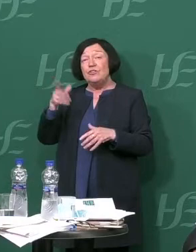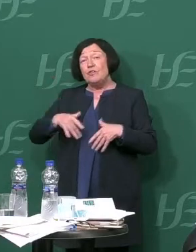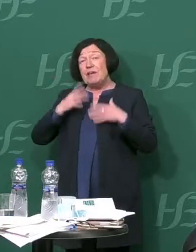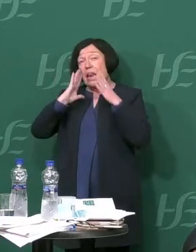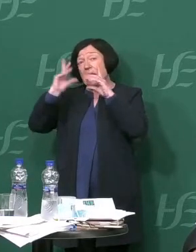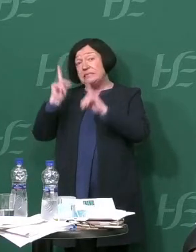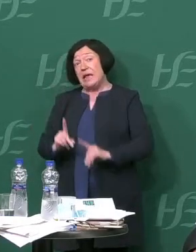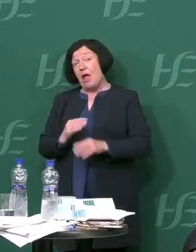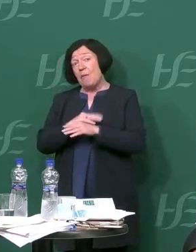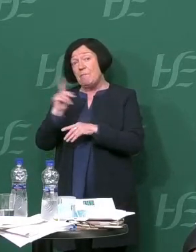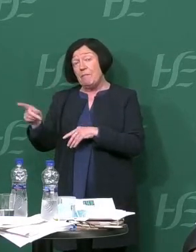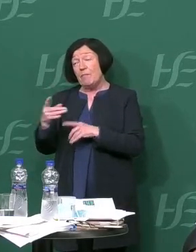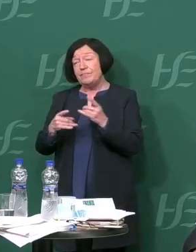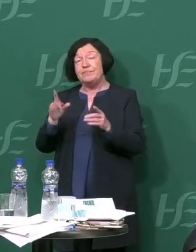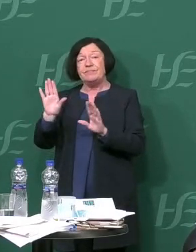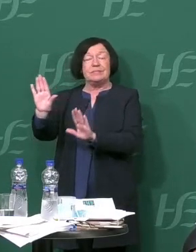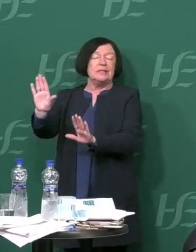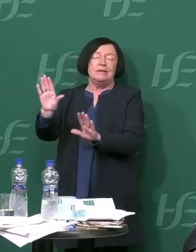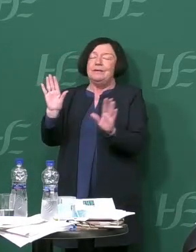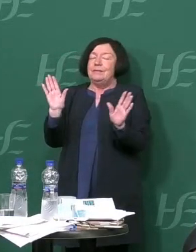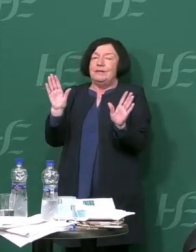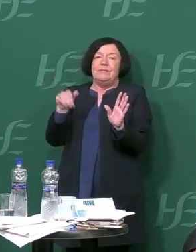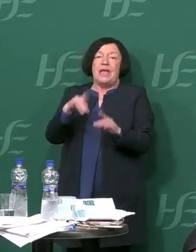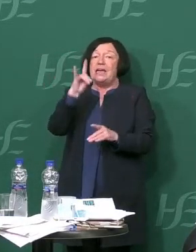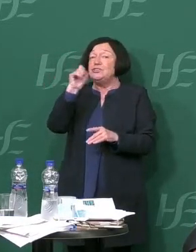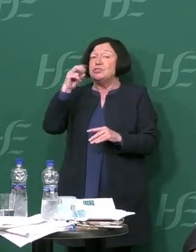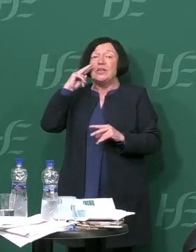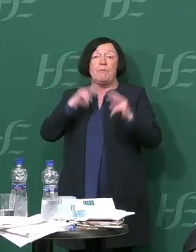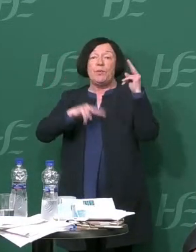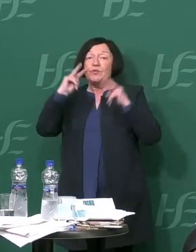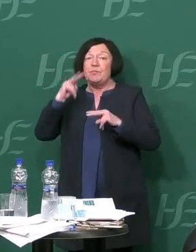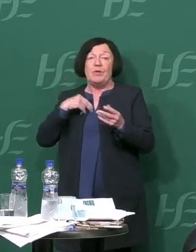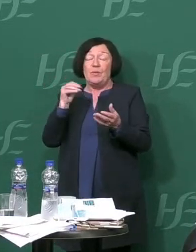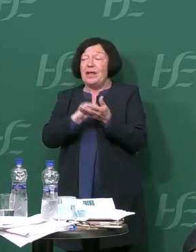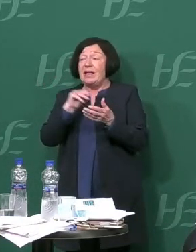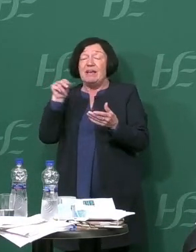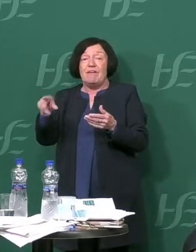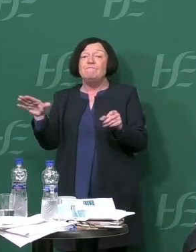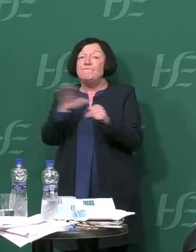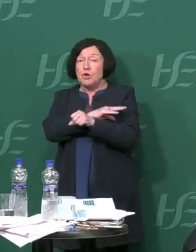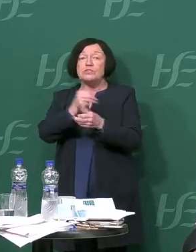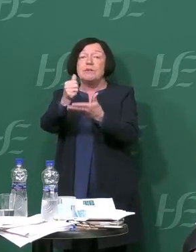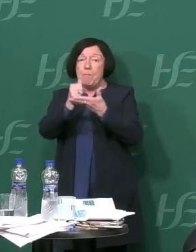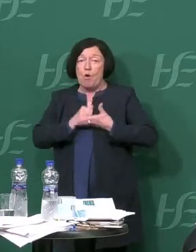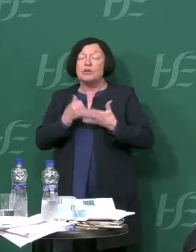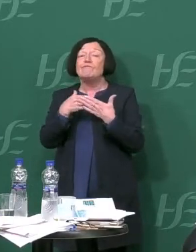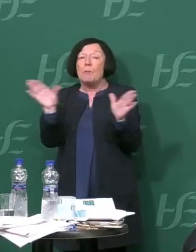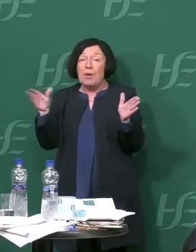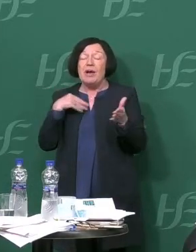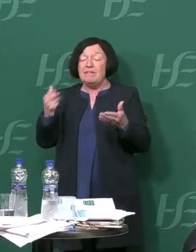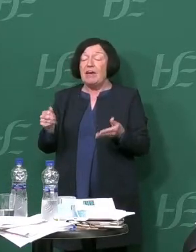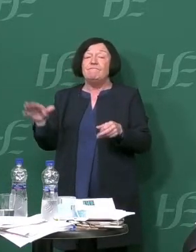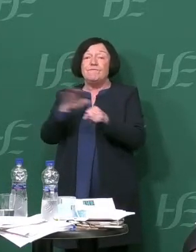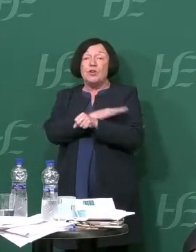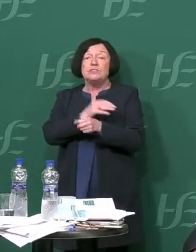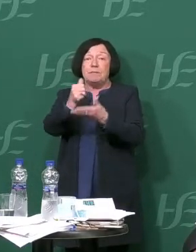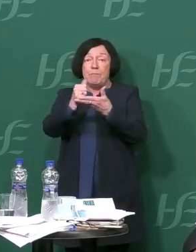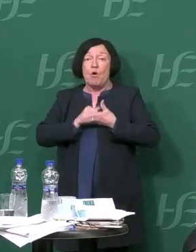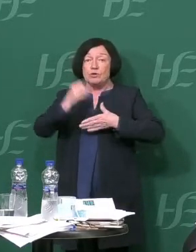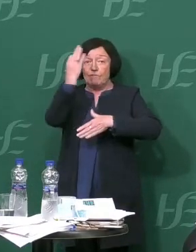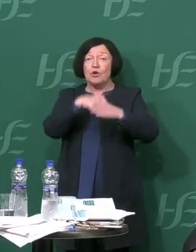any way? No, look, from agency perspective, we've had the full support of the public. I've had the full support of